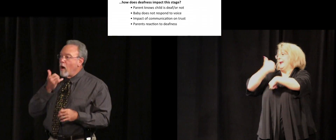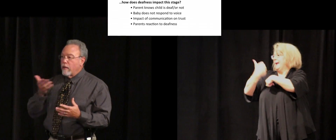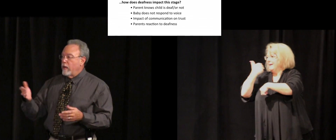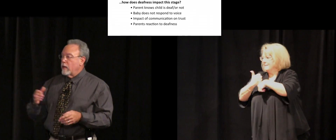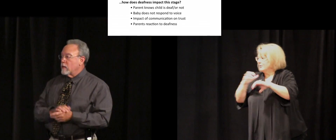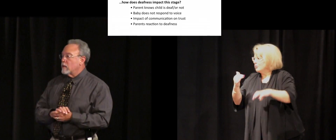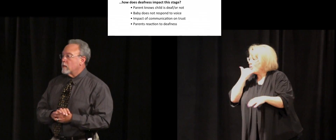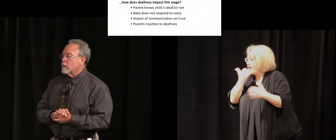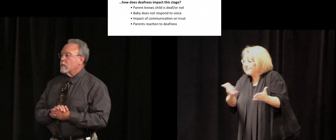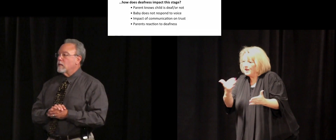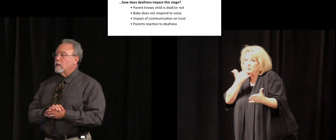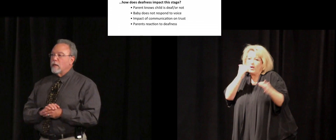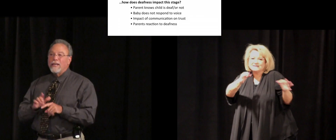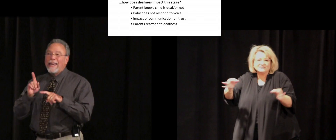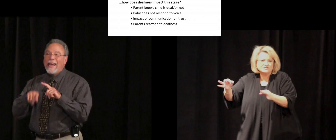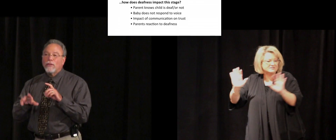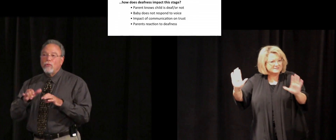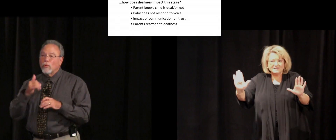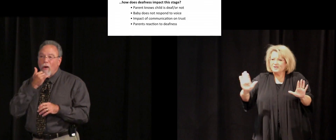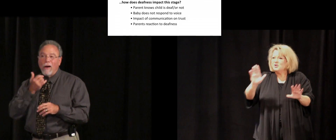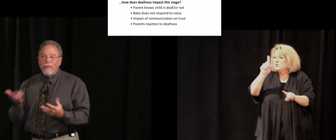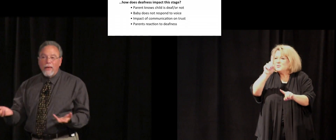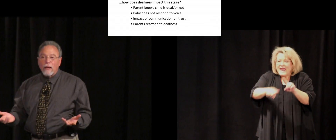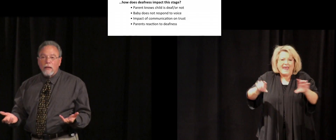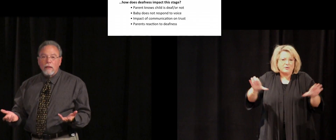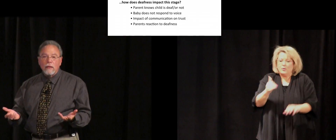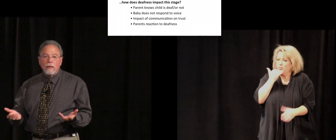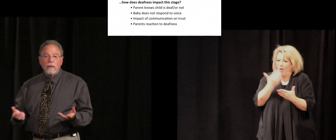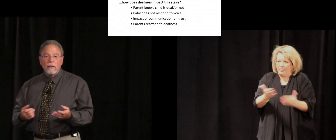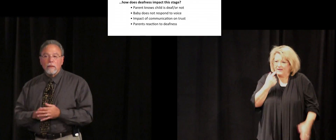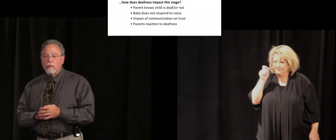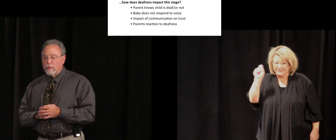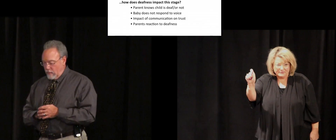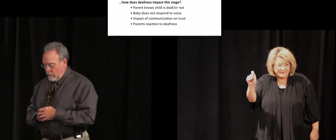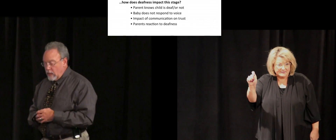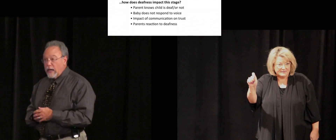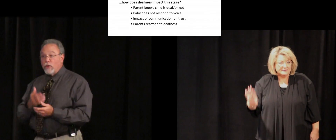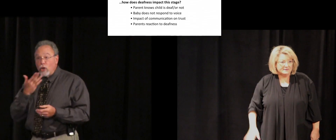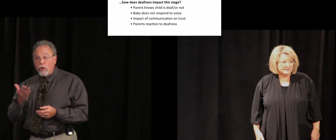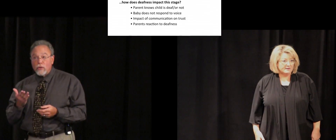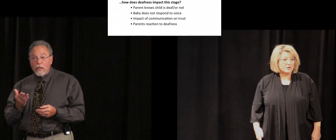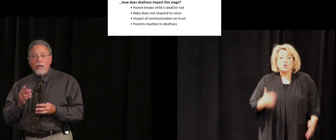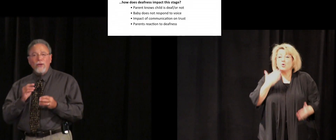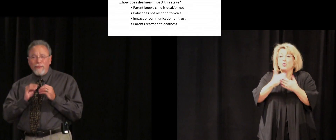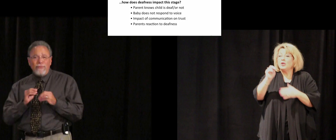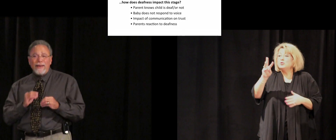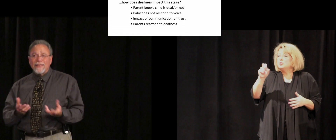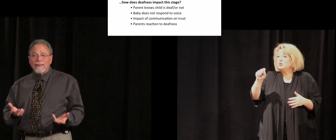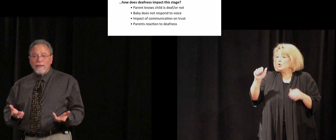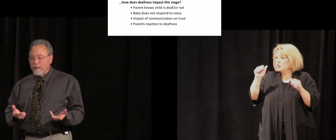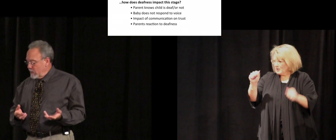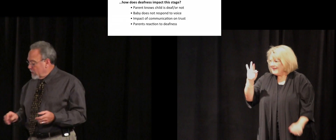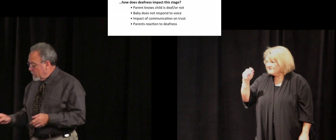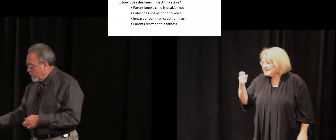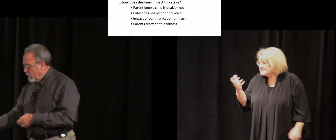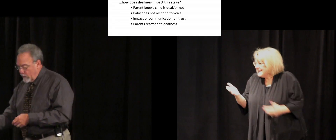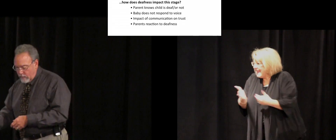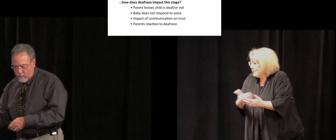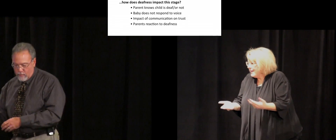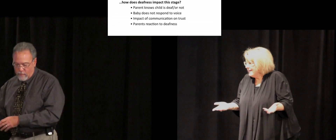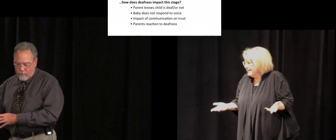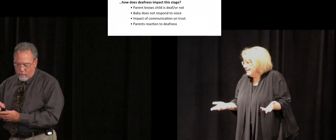know, there's nothing wrong with loving and caring so much that you just want to protect and protect and protect, especially if there's something else in addition